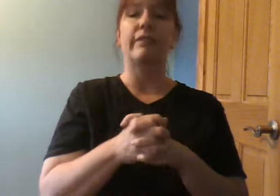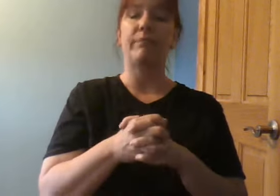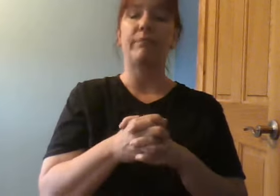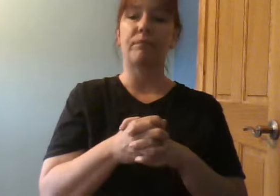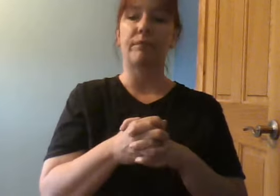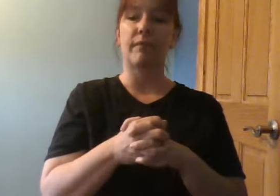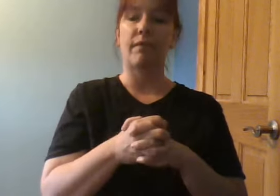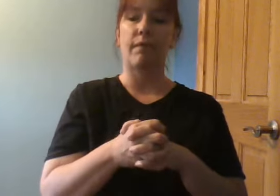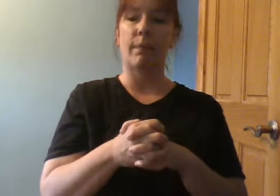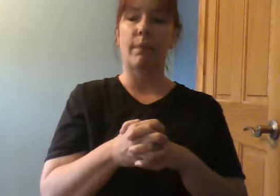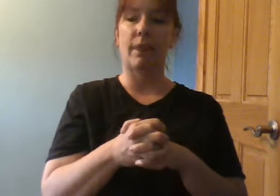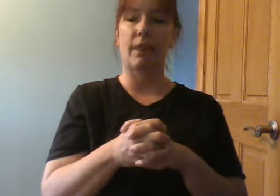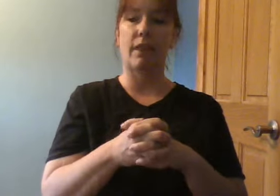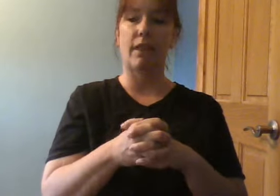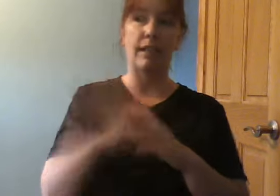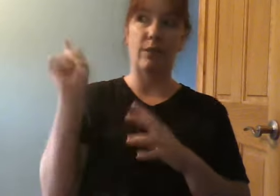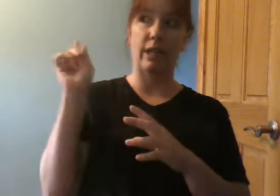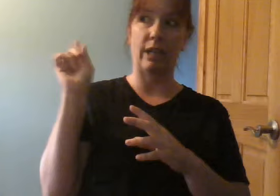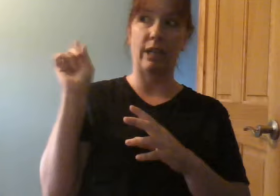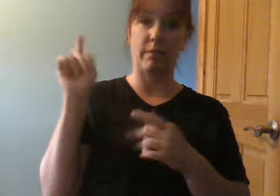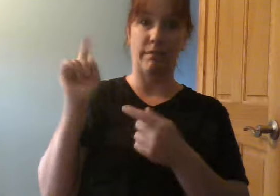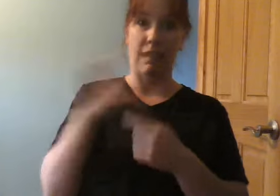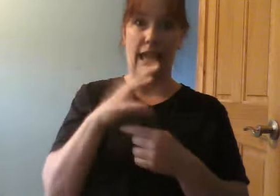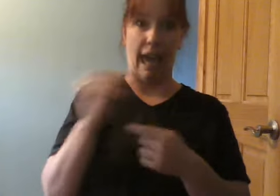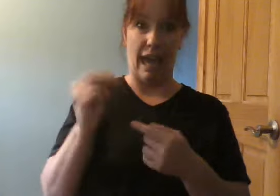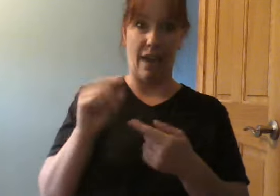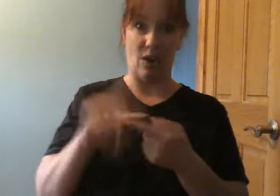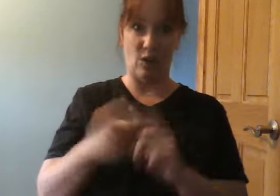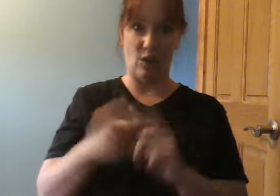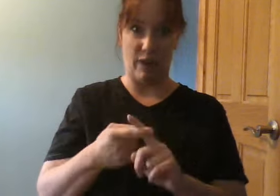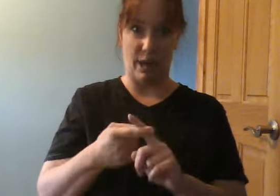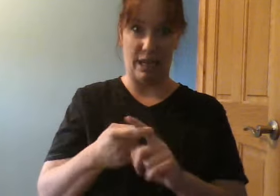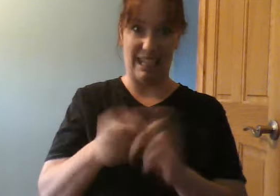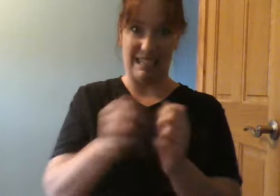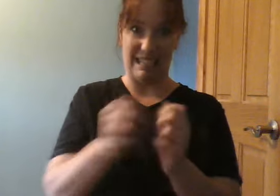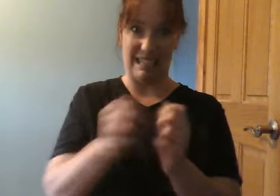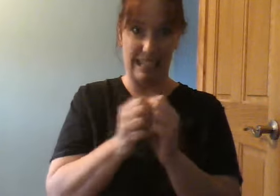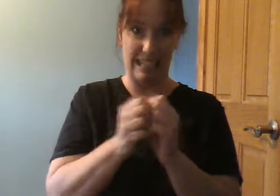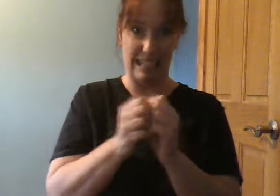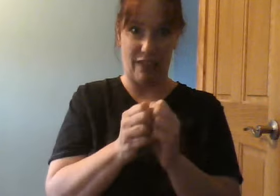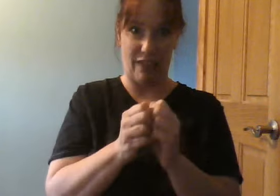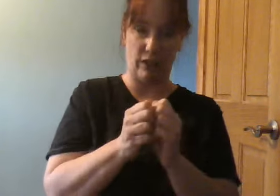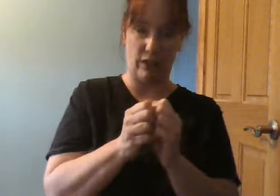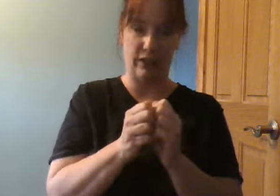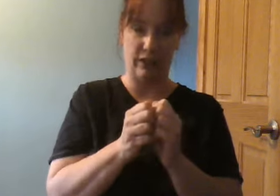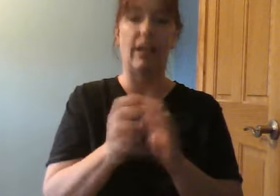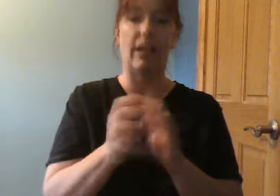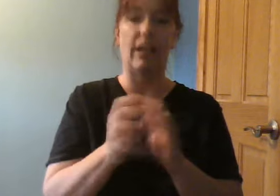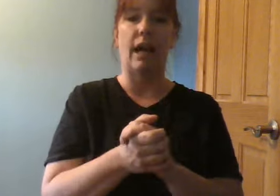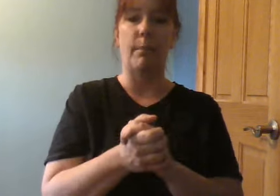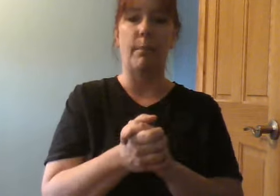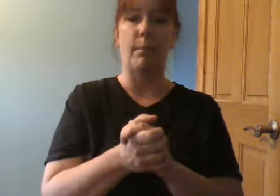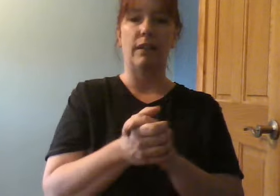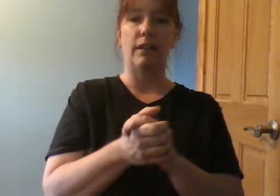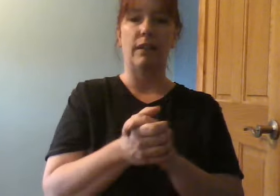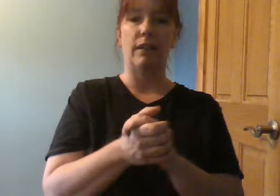experience. So him and his friends, they get together, they booked a room like a church hall, and they got all their friends who had bands, and they got them together, and they